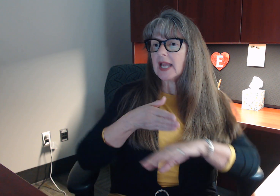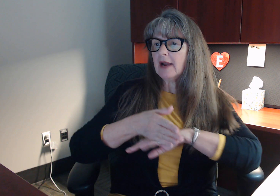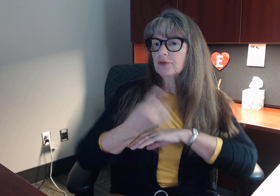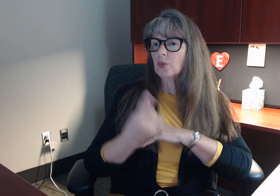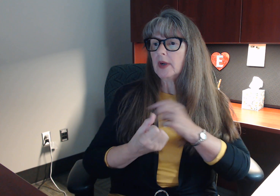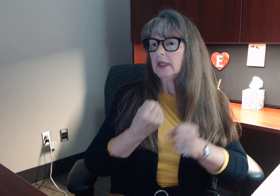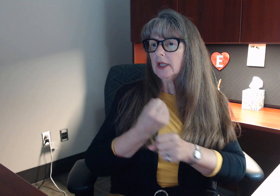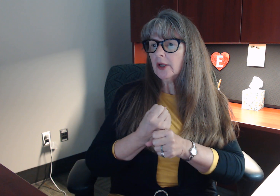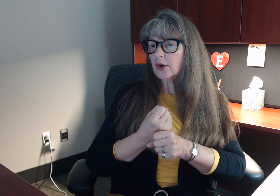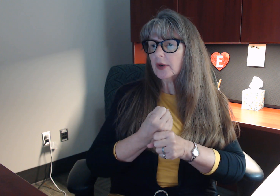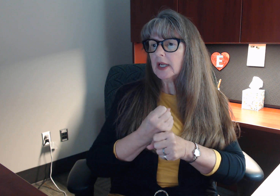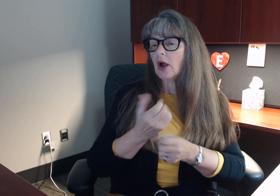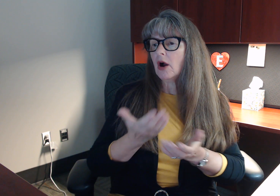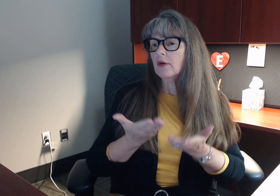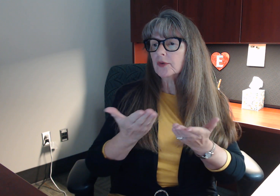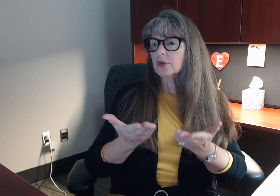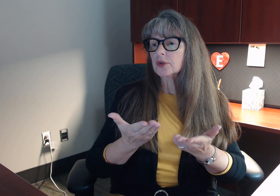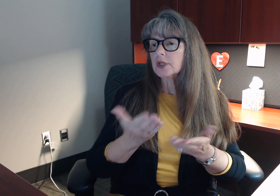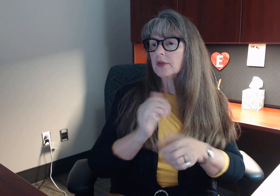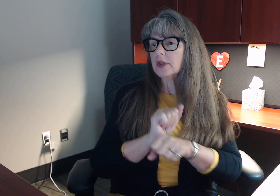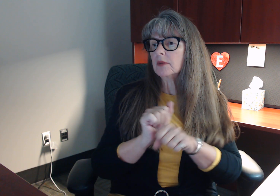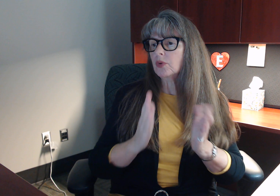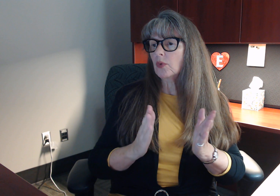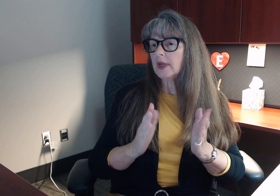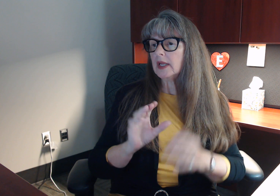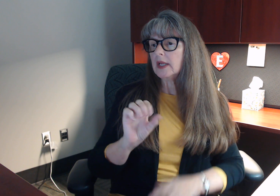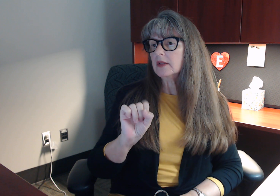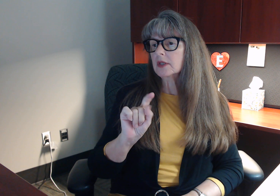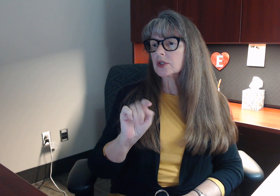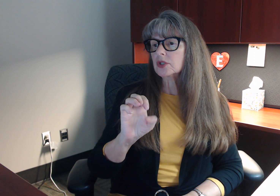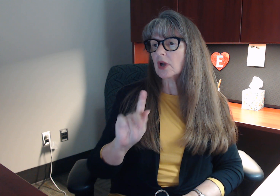after 1 year, it offers the employee the stock